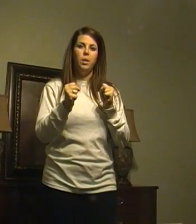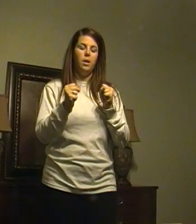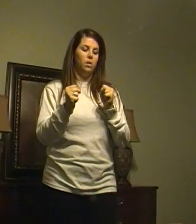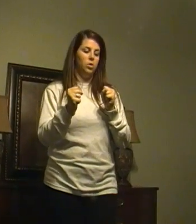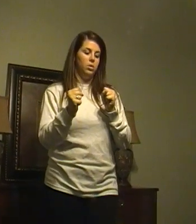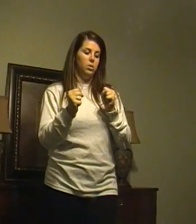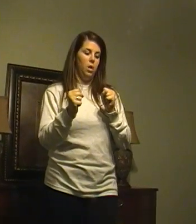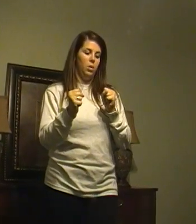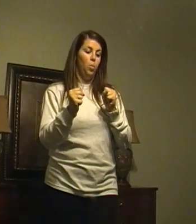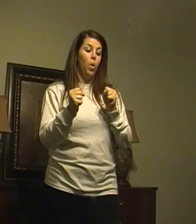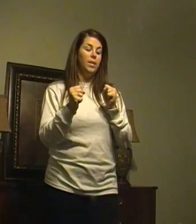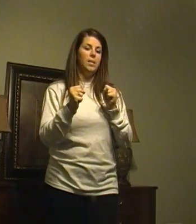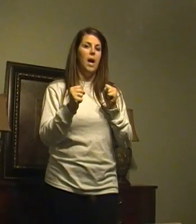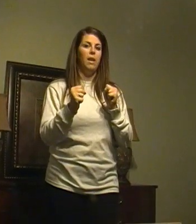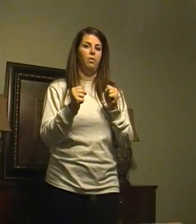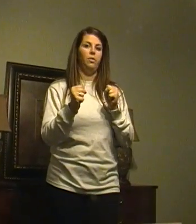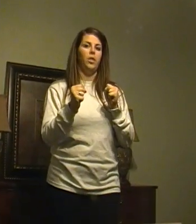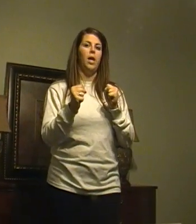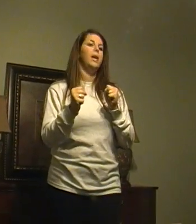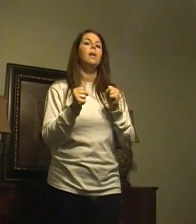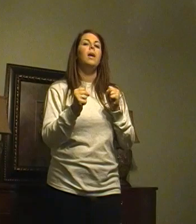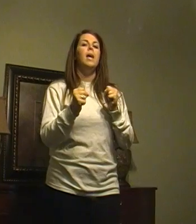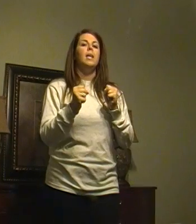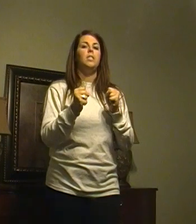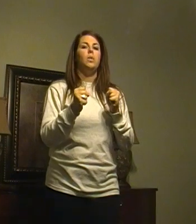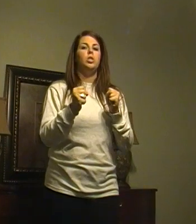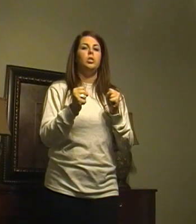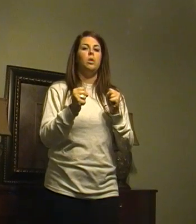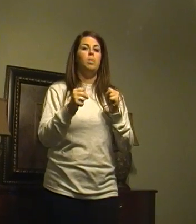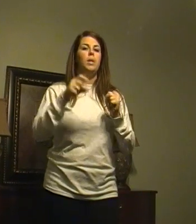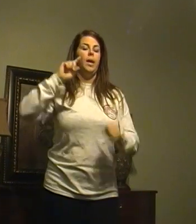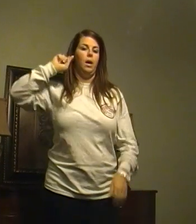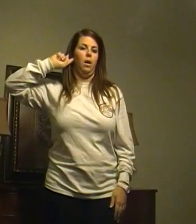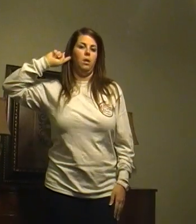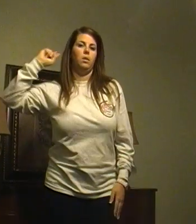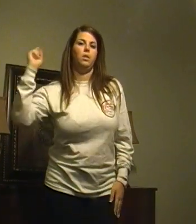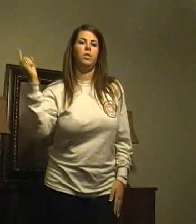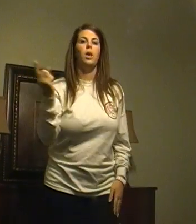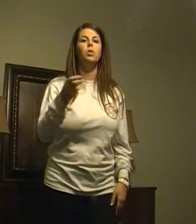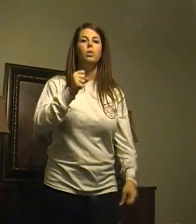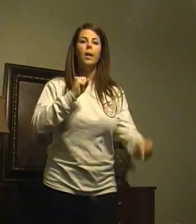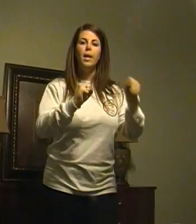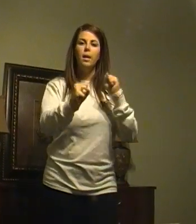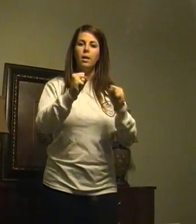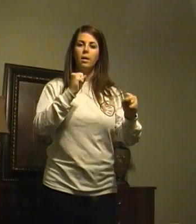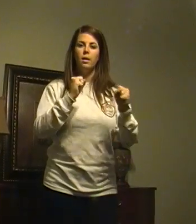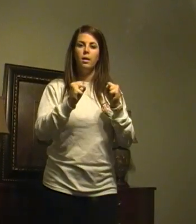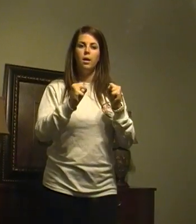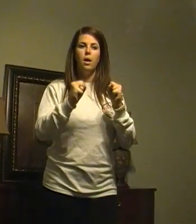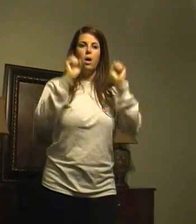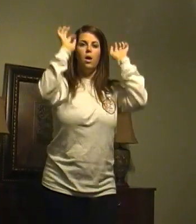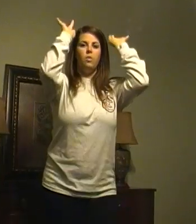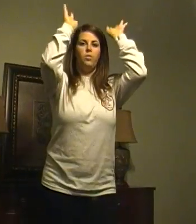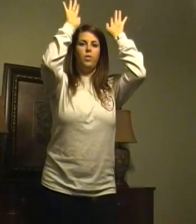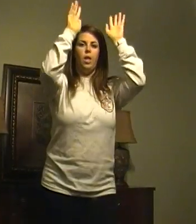really one sign for flood, and so it's just going to be like a thundering